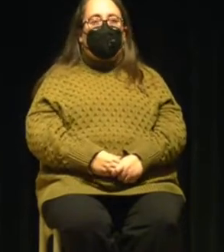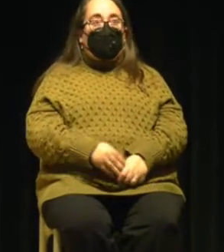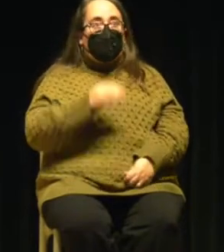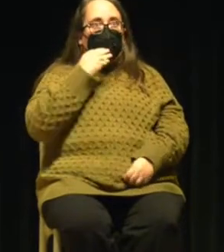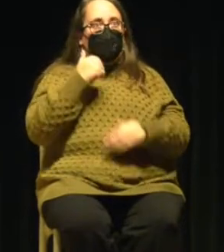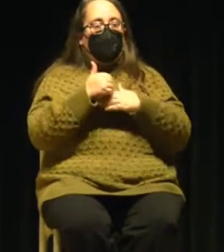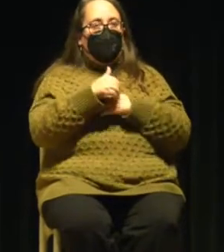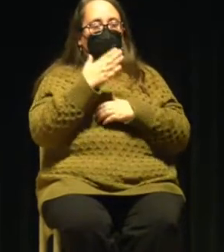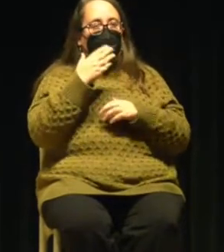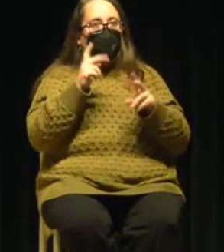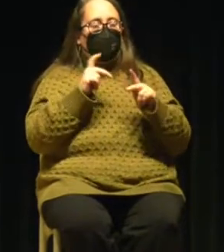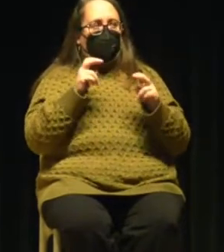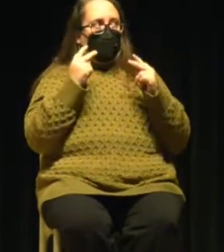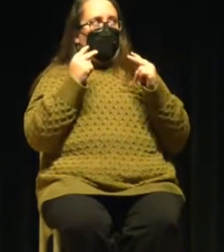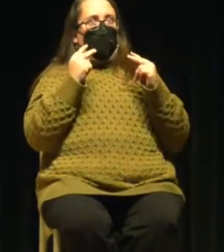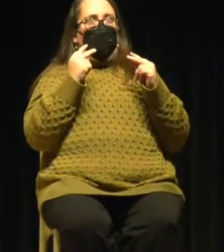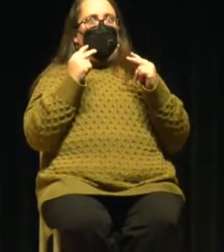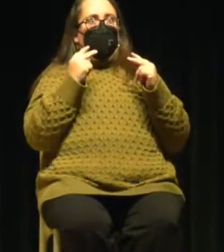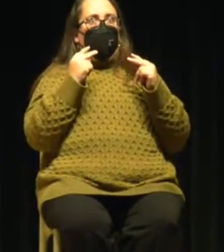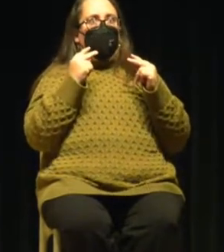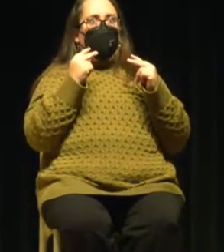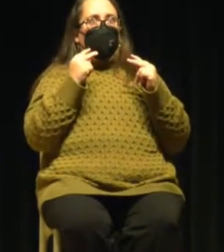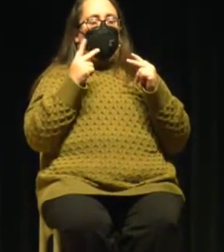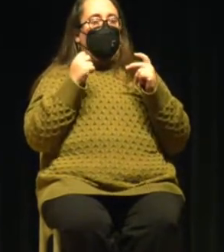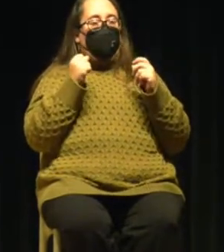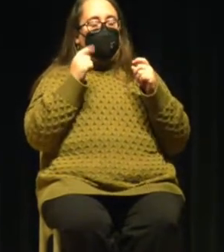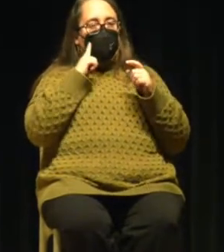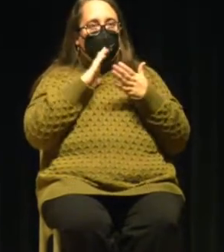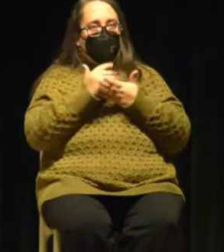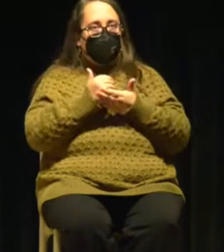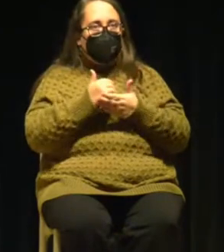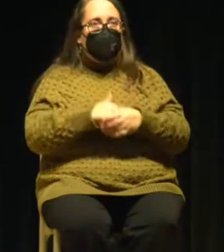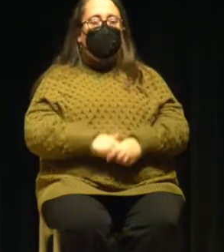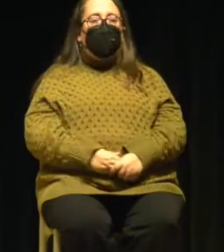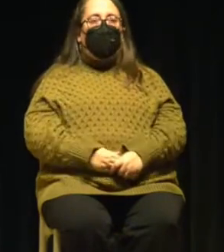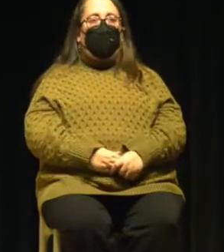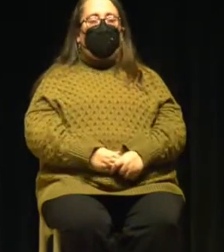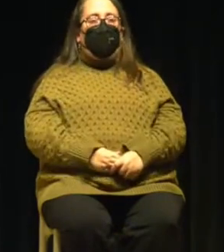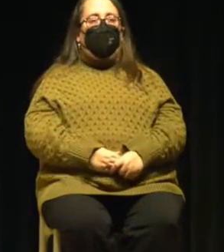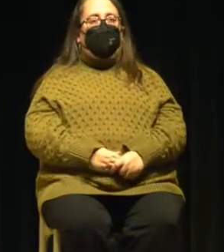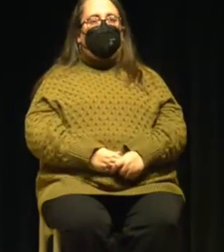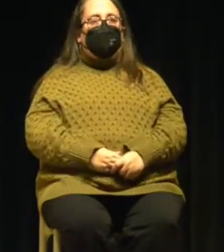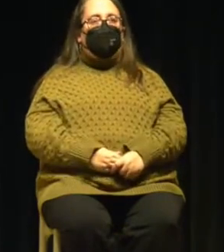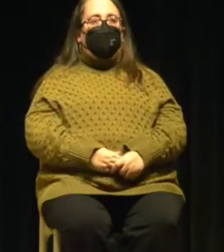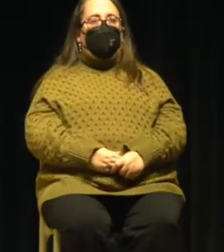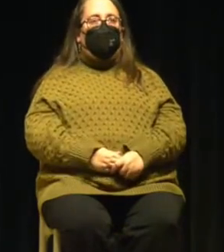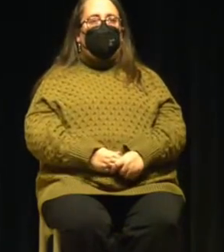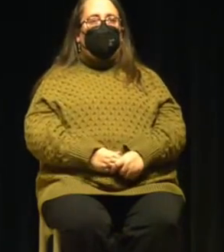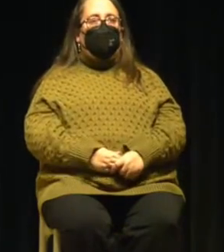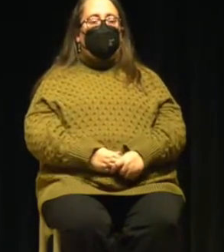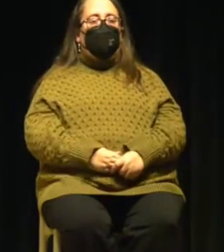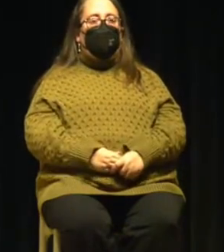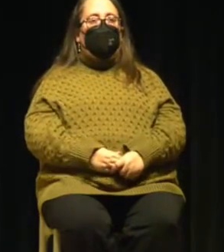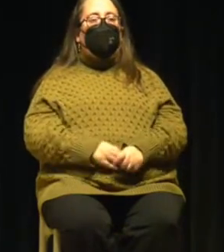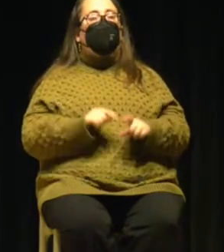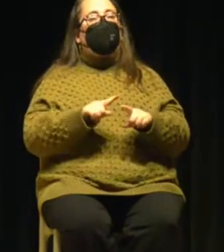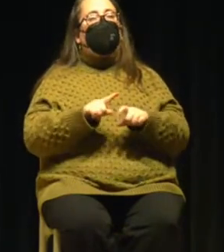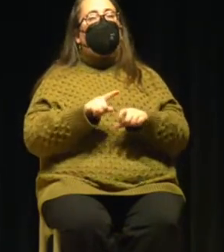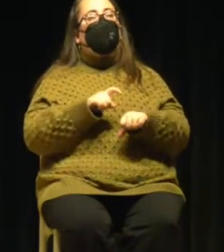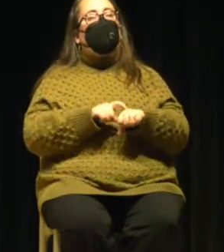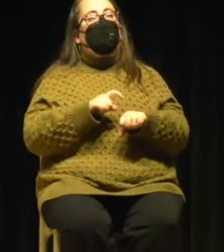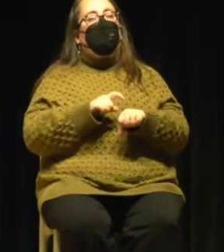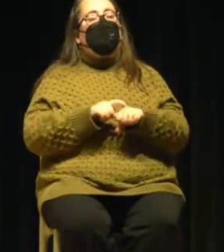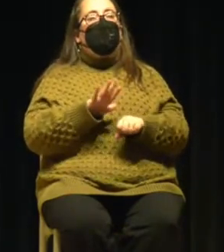people and they, you know, looked at you like, you know, you'd lost your mind. But, you know, during those times, you're kind of moving through these